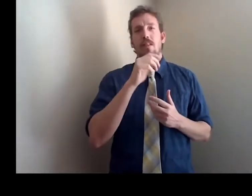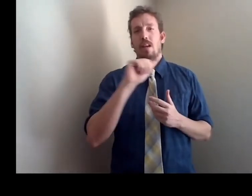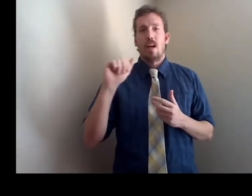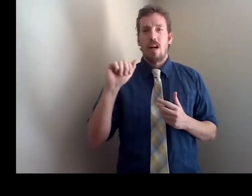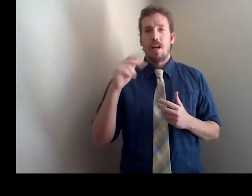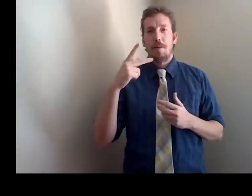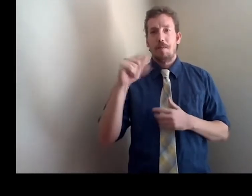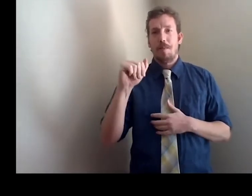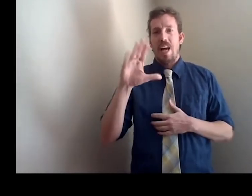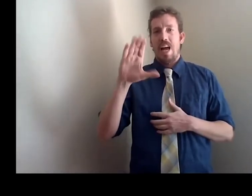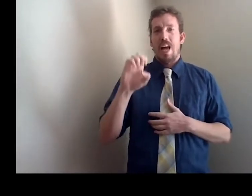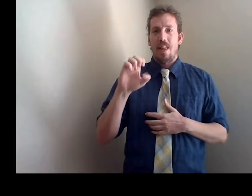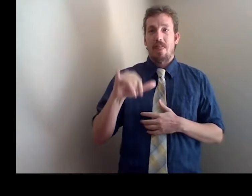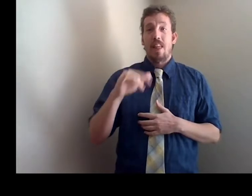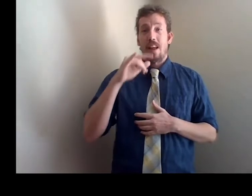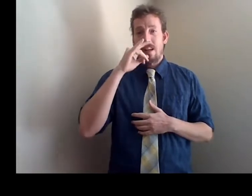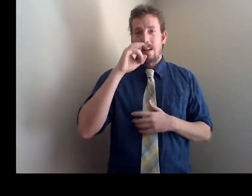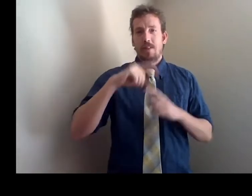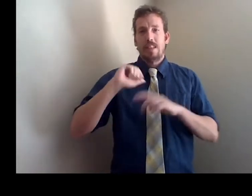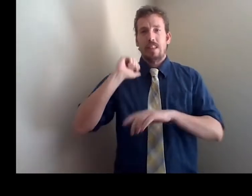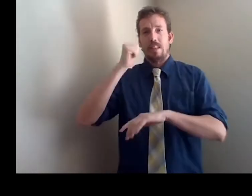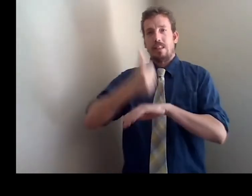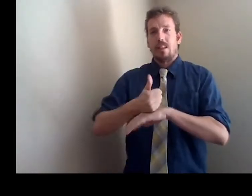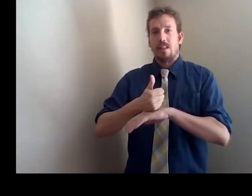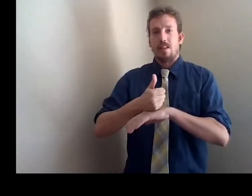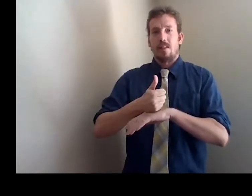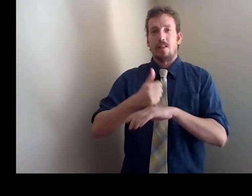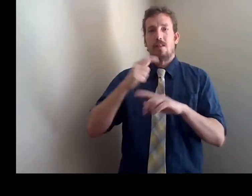Cross country, like I say every year,